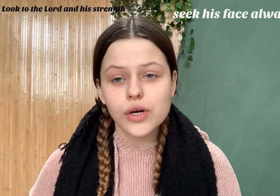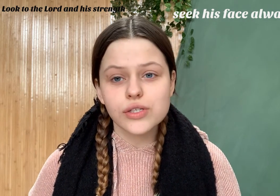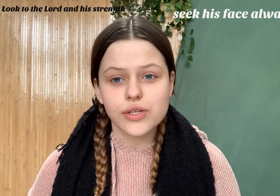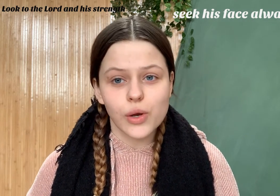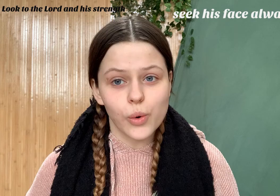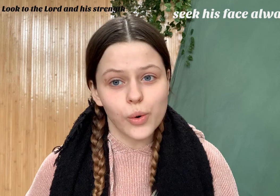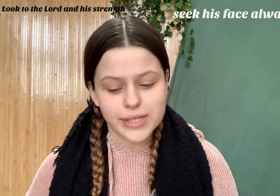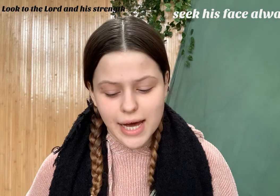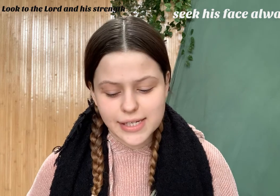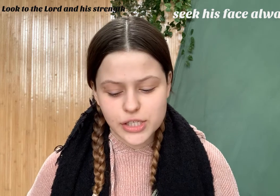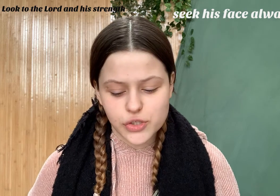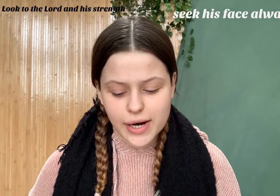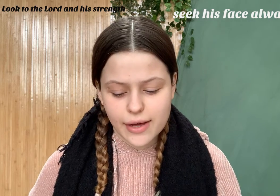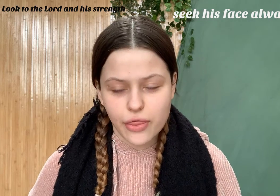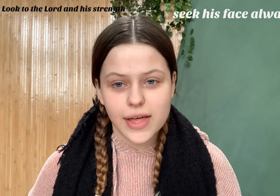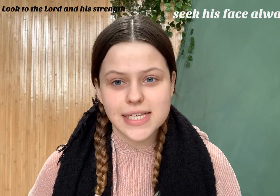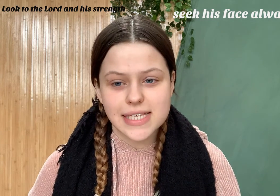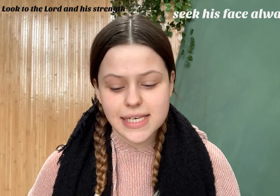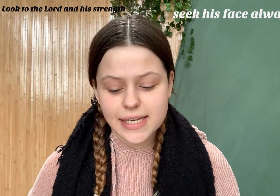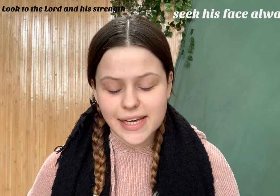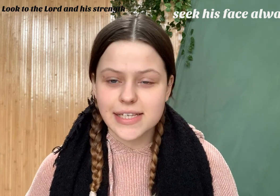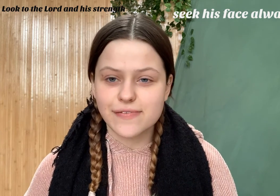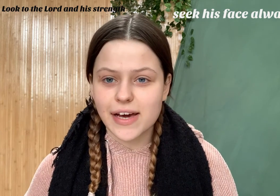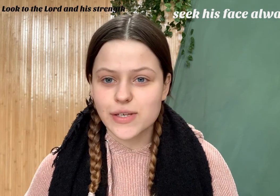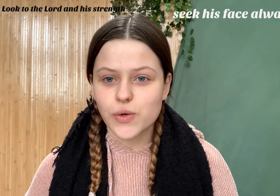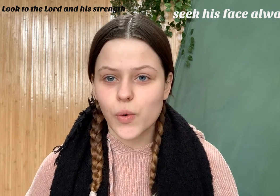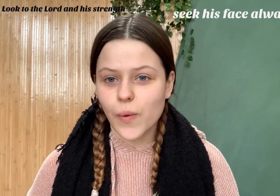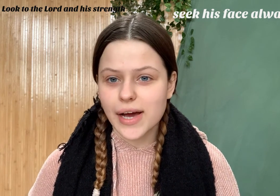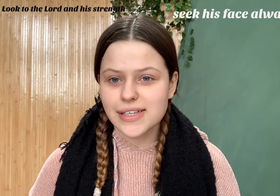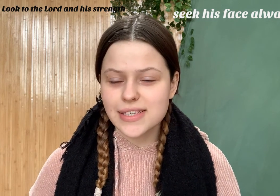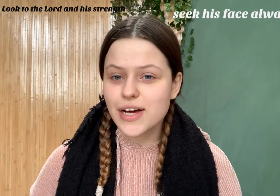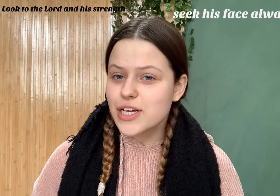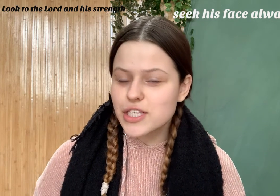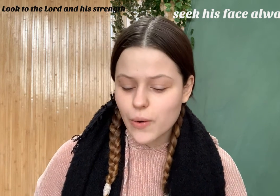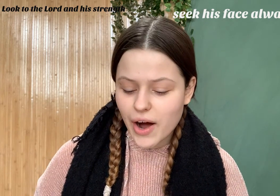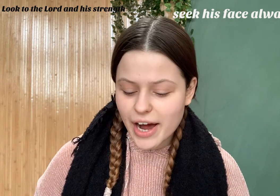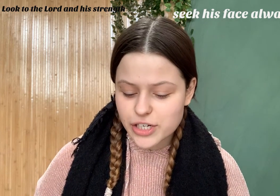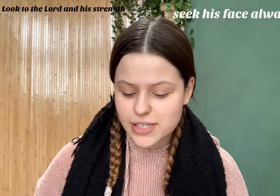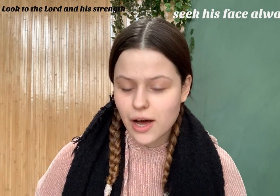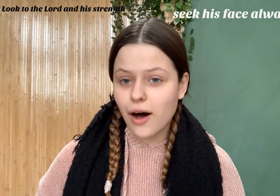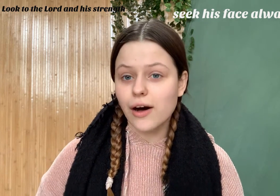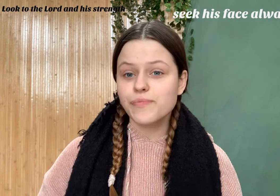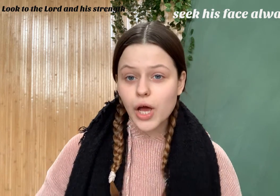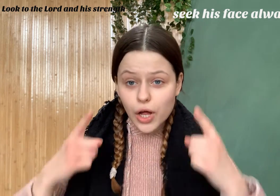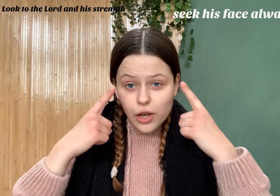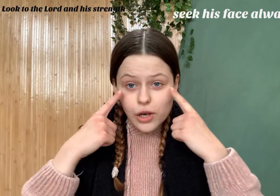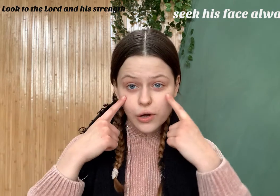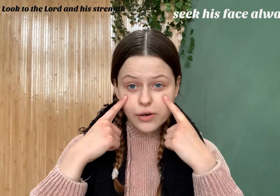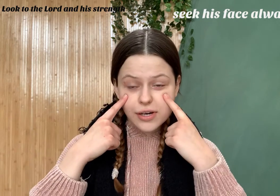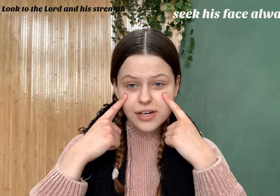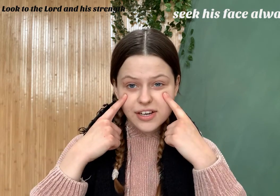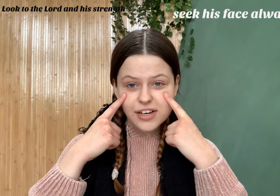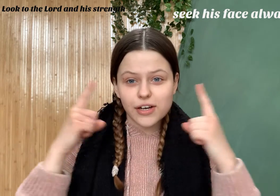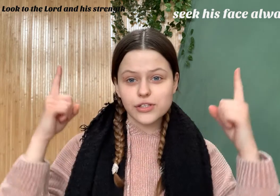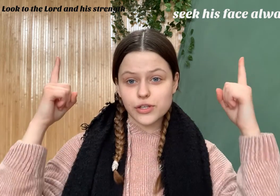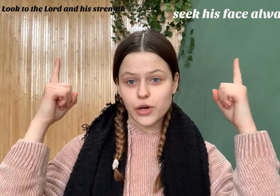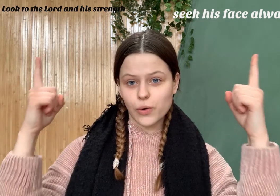to the Lord and his strength, seek his face always." So our actions are, look to the